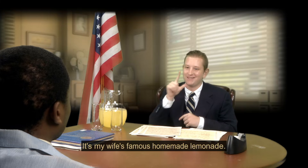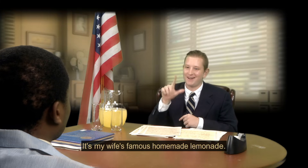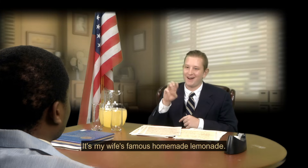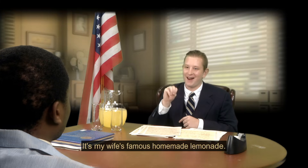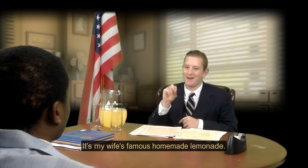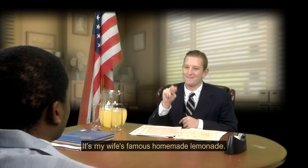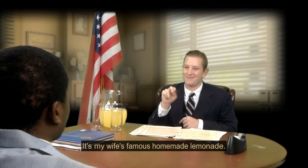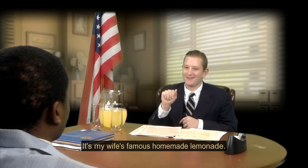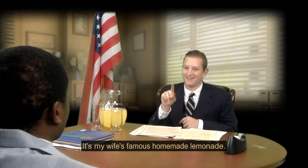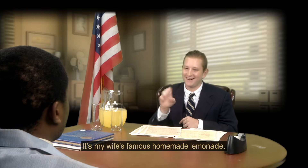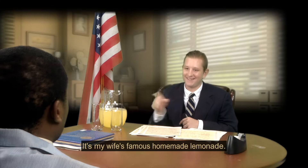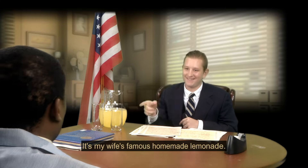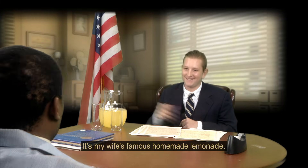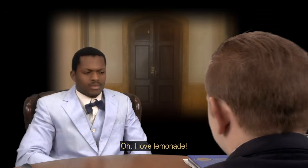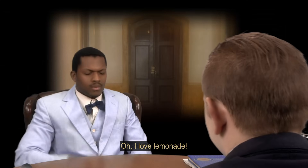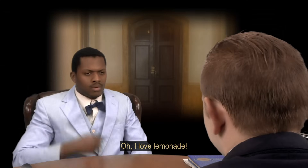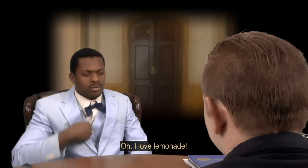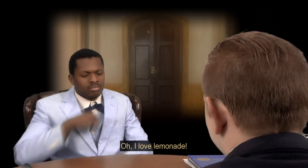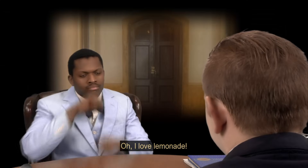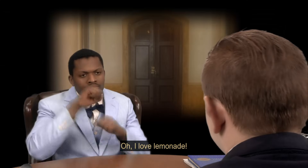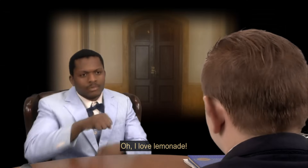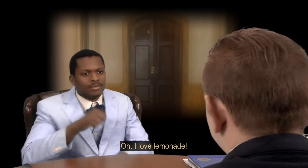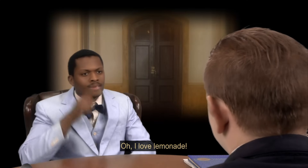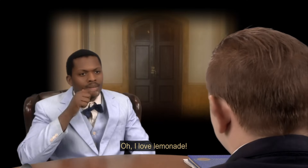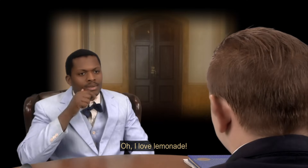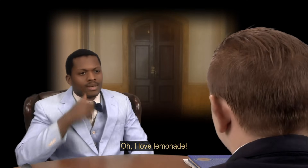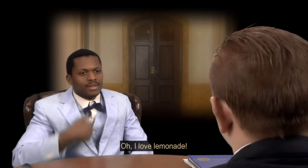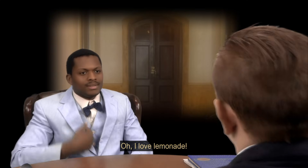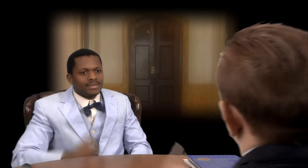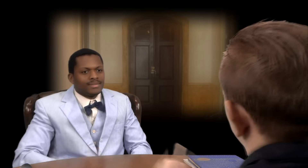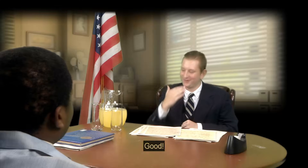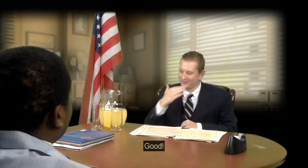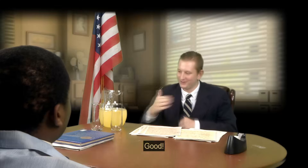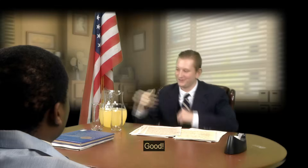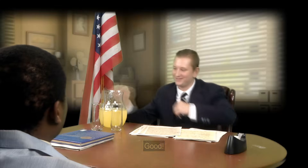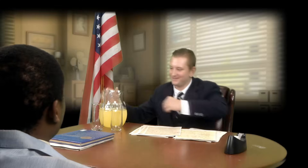famous homemade lemonade. Oh, I love lemonade. Good.